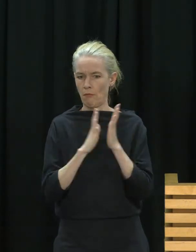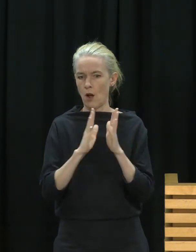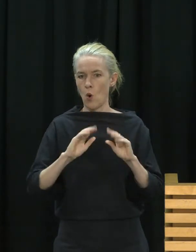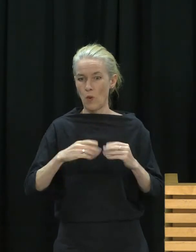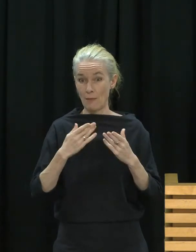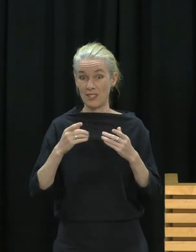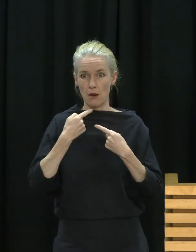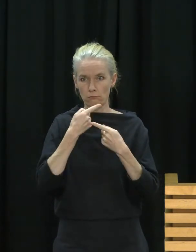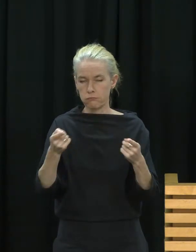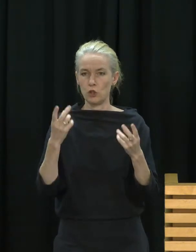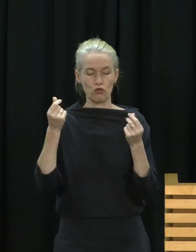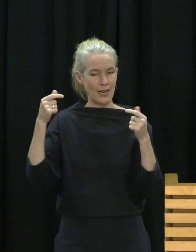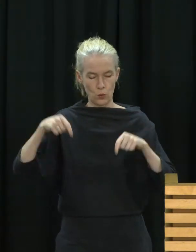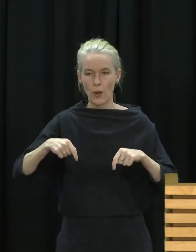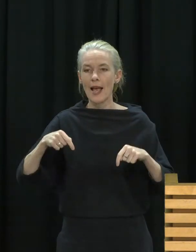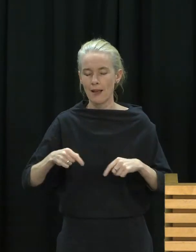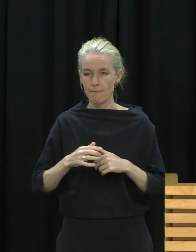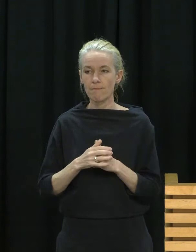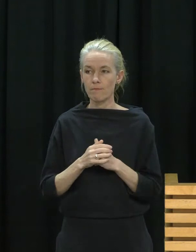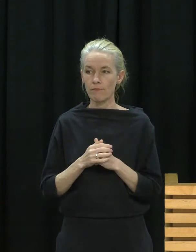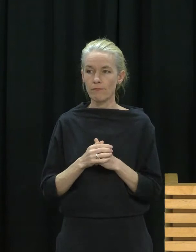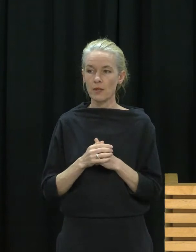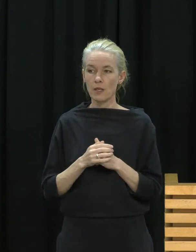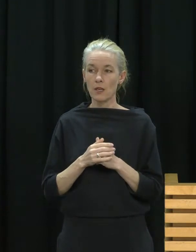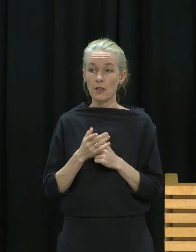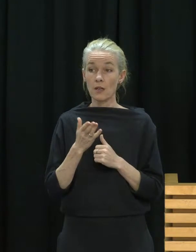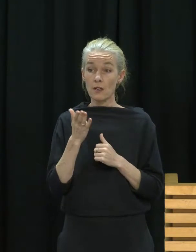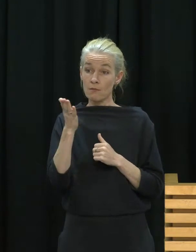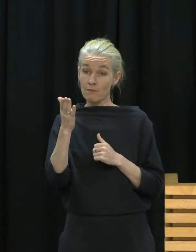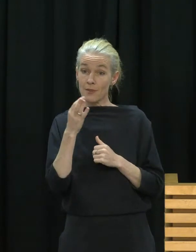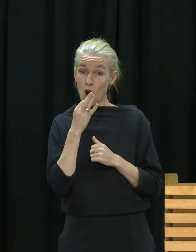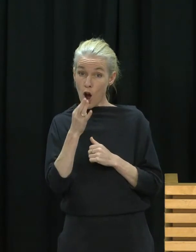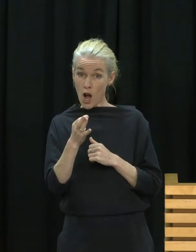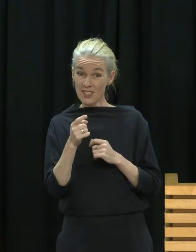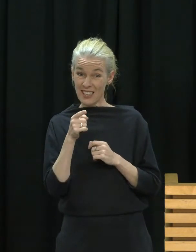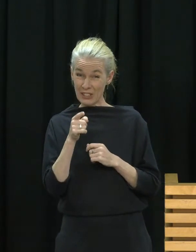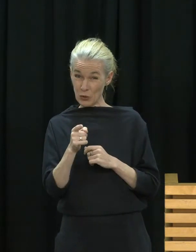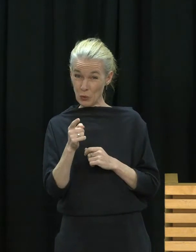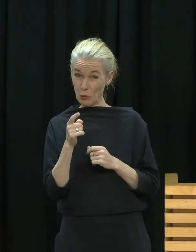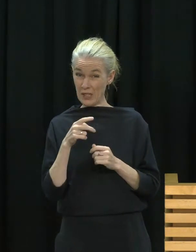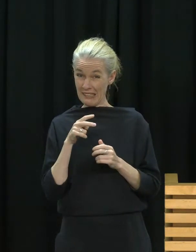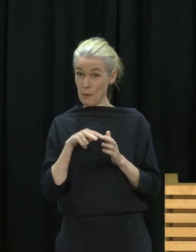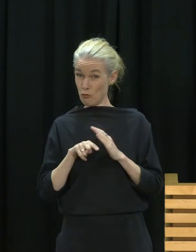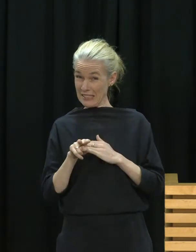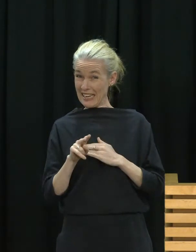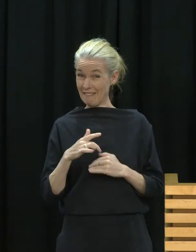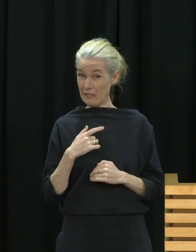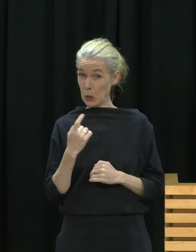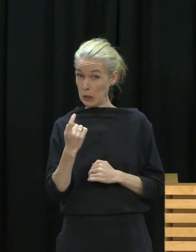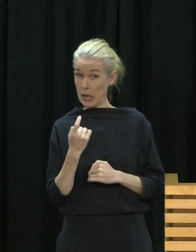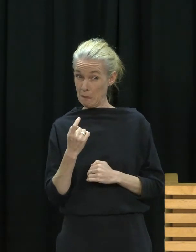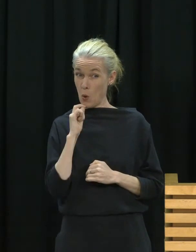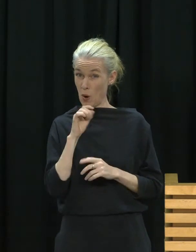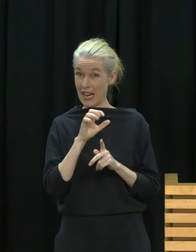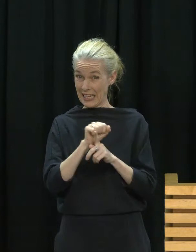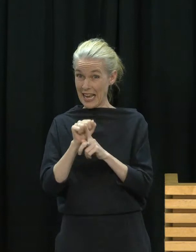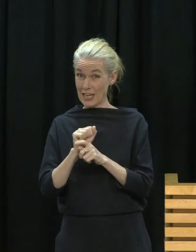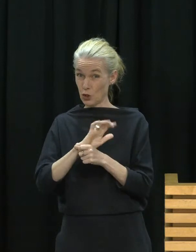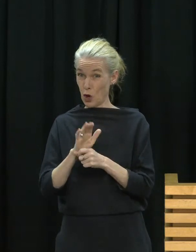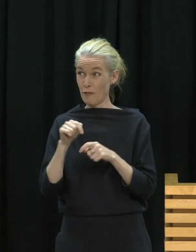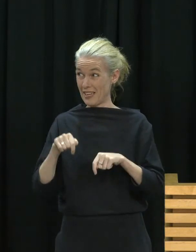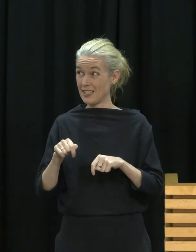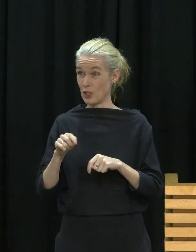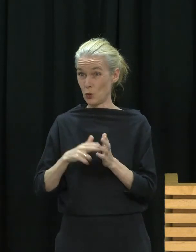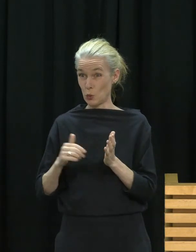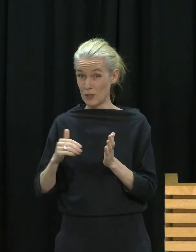light. The two of you, are you kind of expecting a case, given how far this person has travelled around Wellington? Is there an expectation that a case will come up? I've